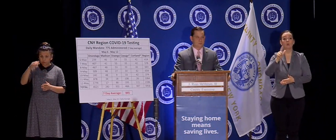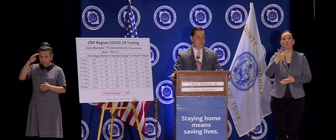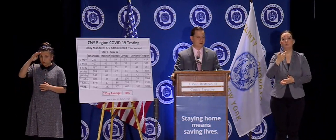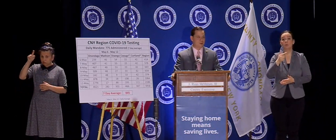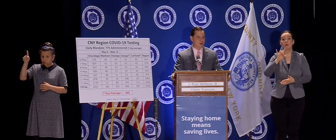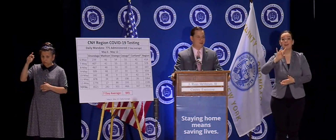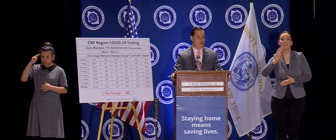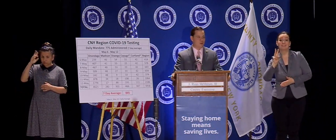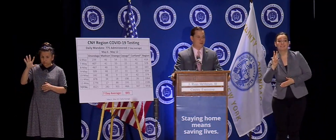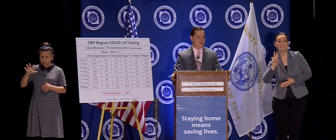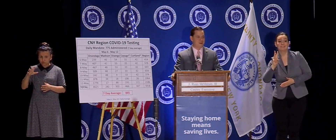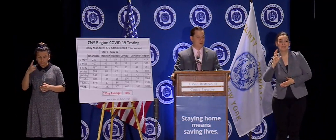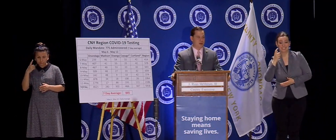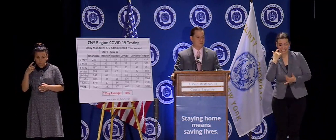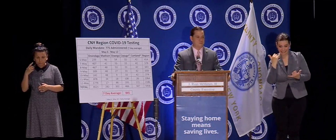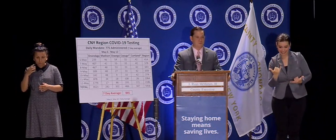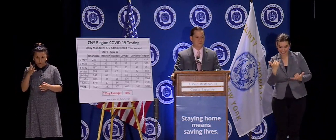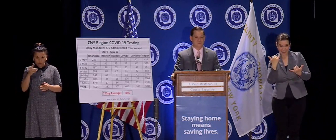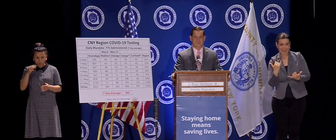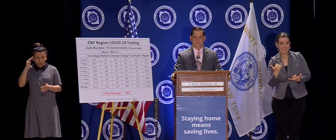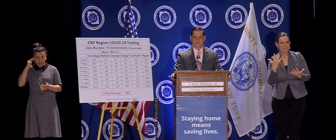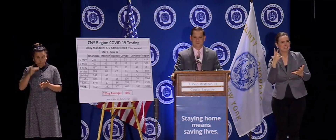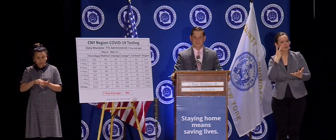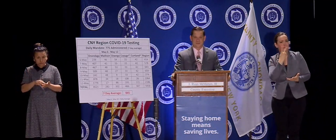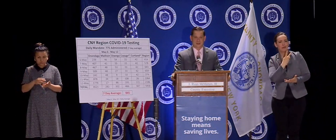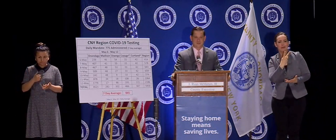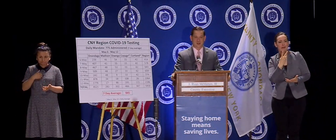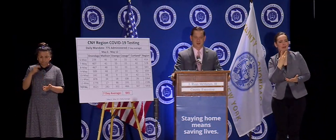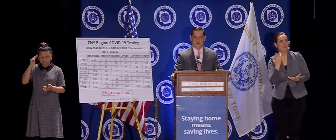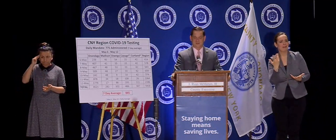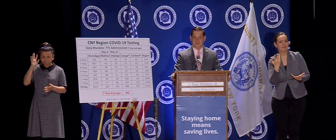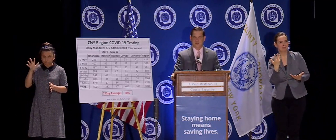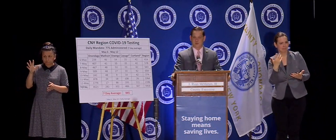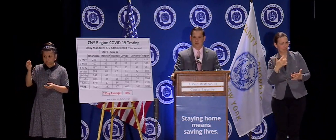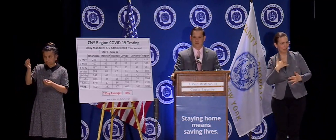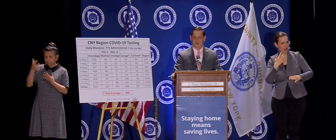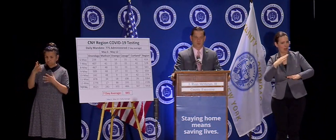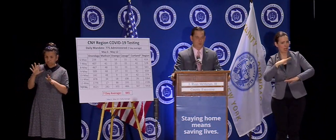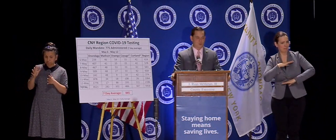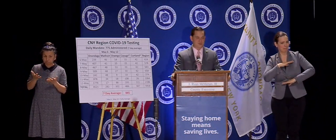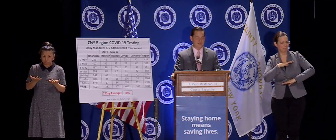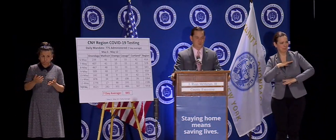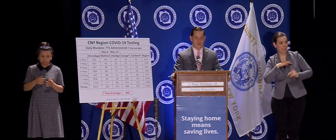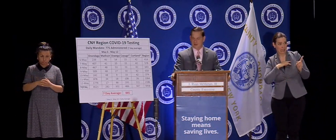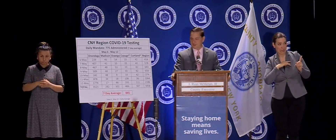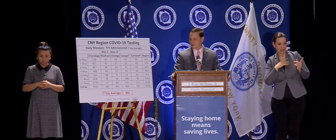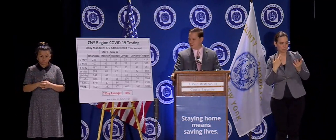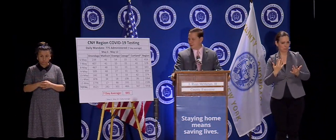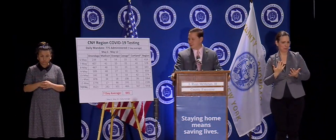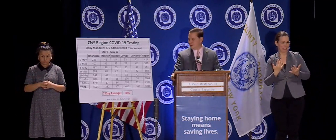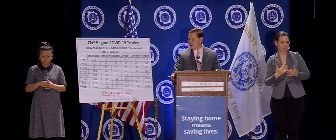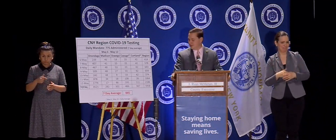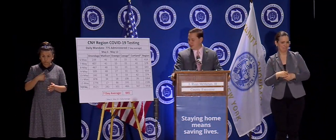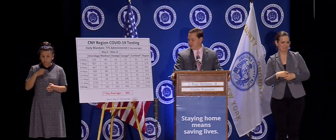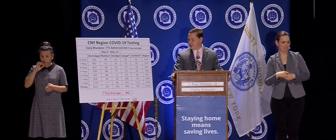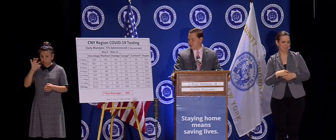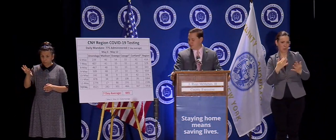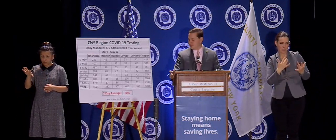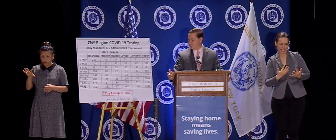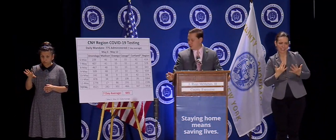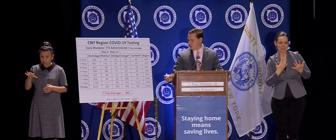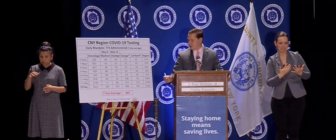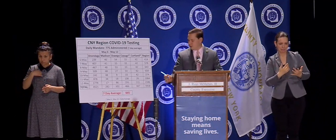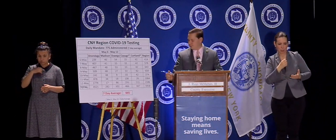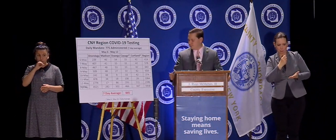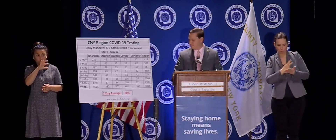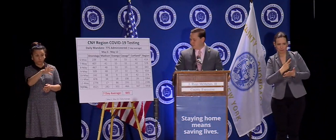know. I don't know when they're going to tell me that. I'd share the information with you as we get it, and I can tell